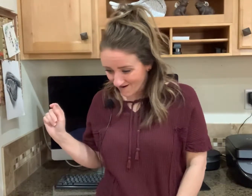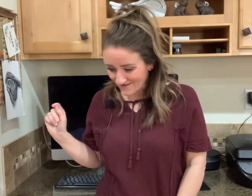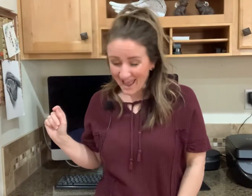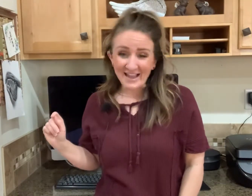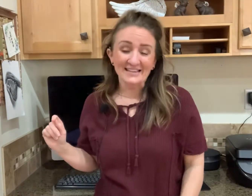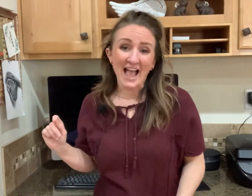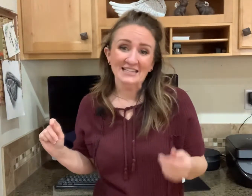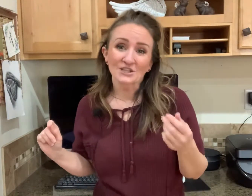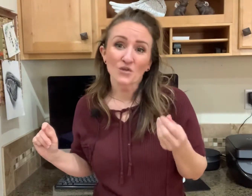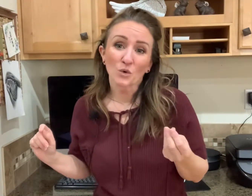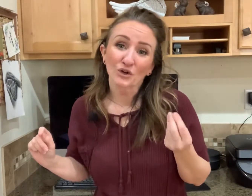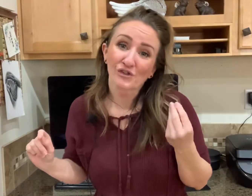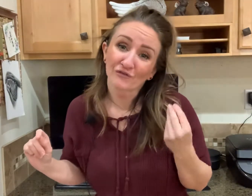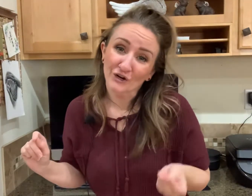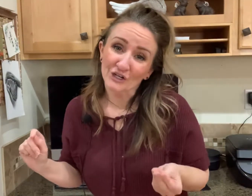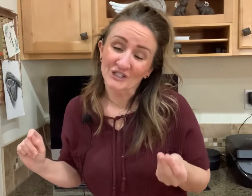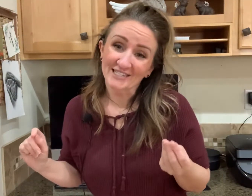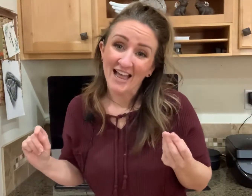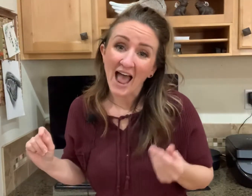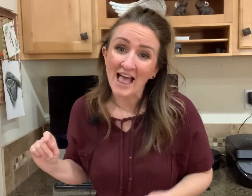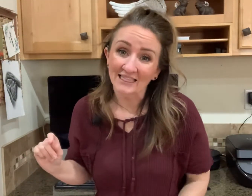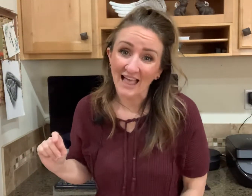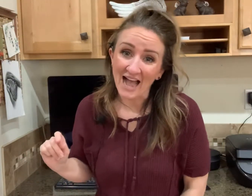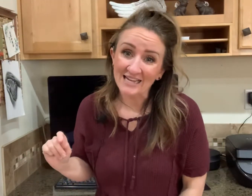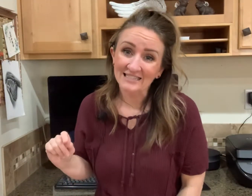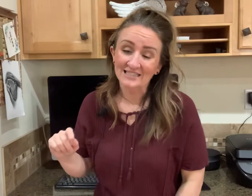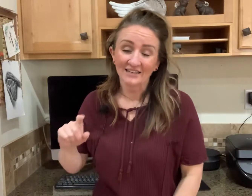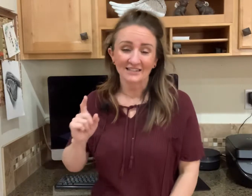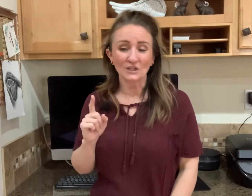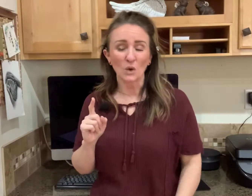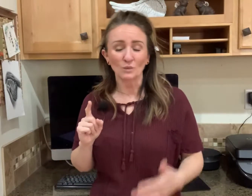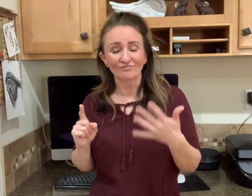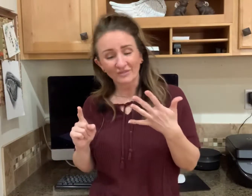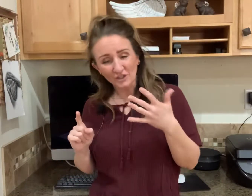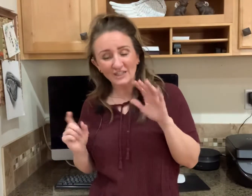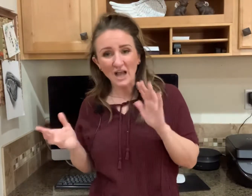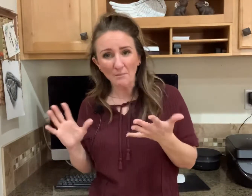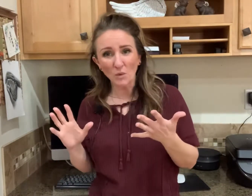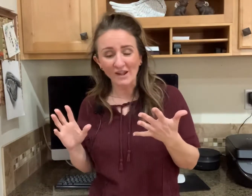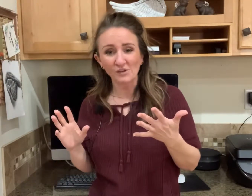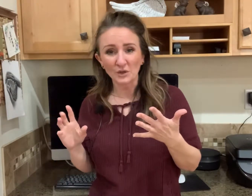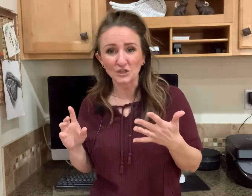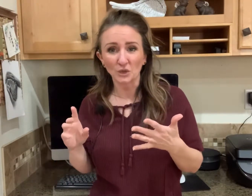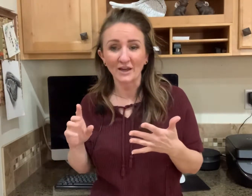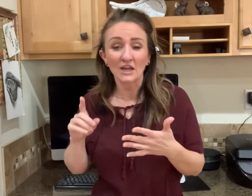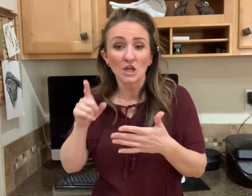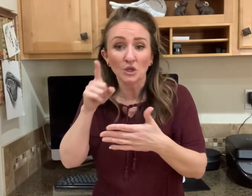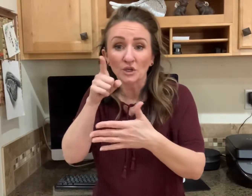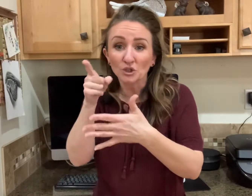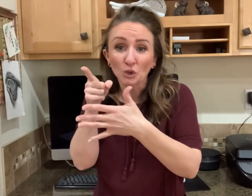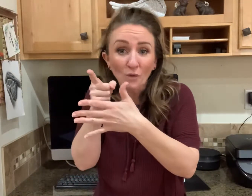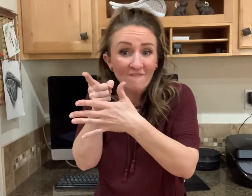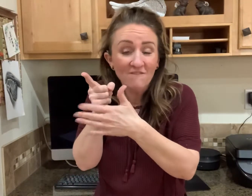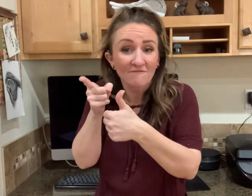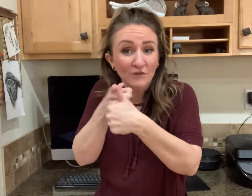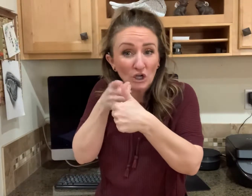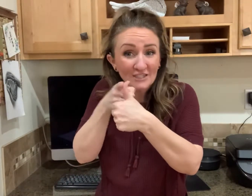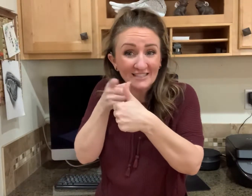Okay, next are the words first and last. So there's a couple ways you can do it. You can do first like